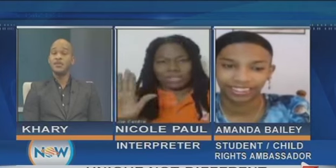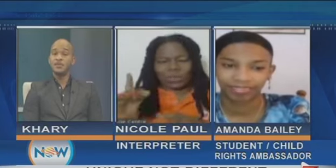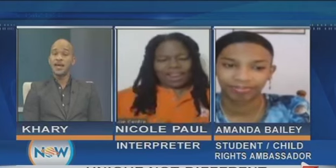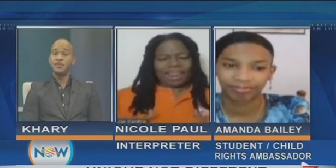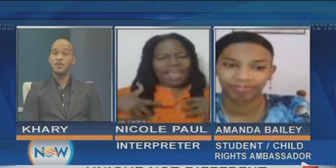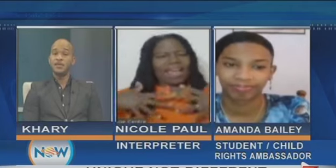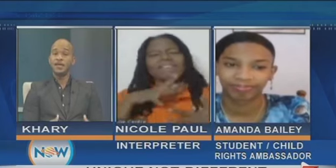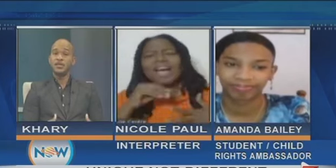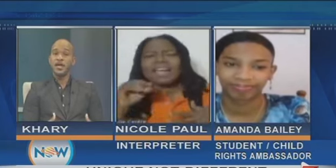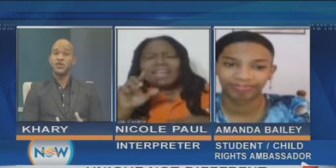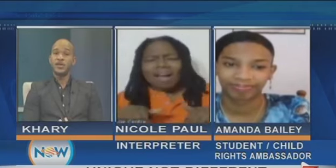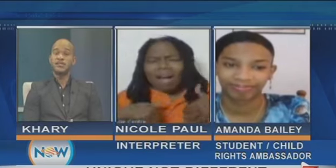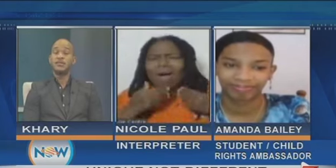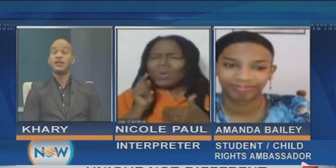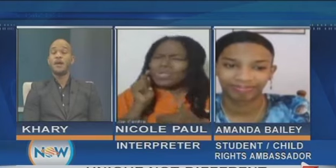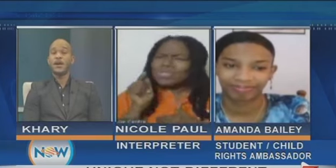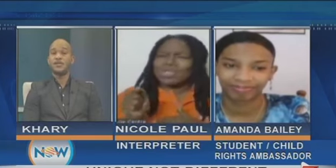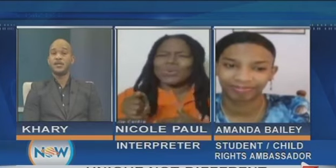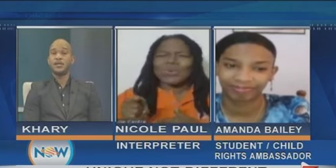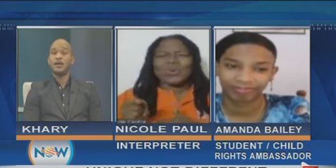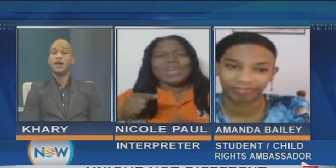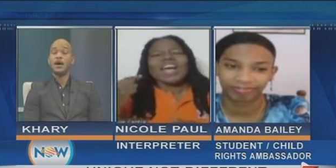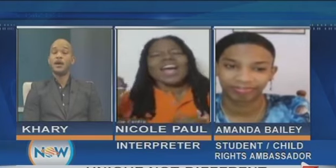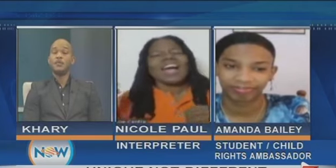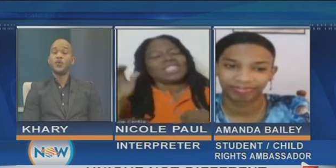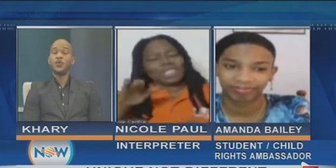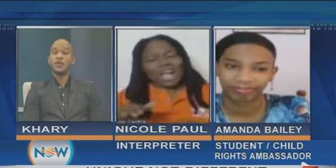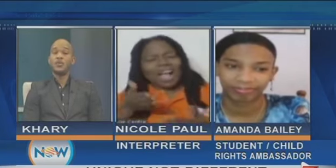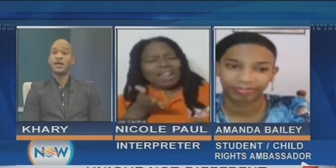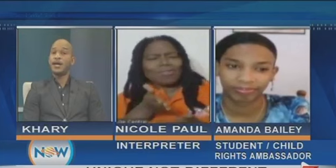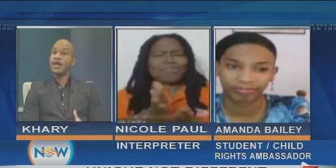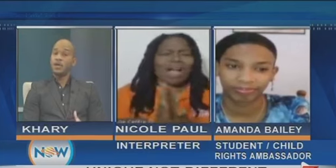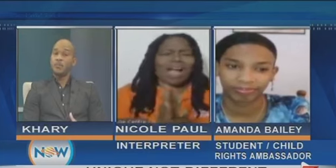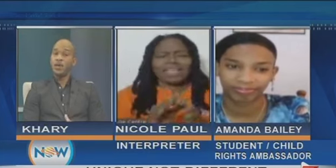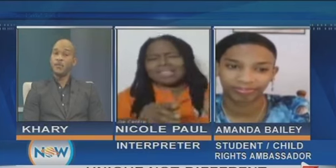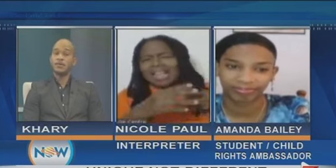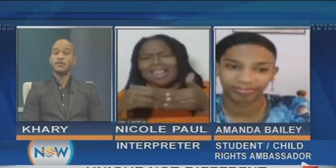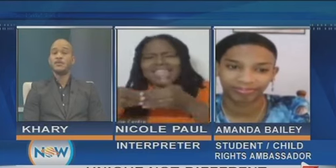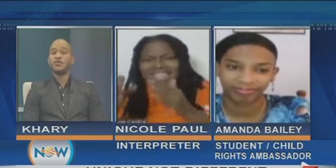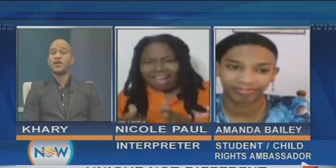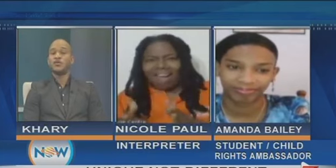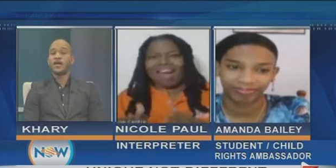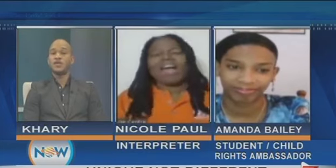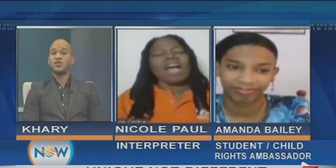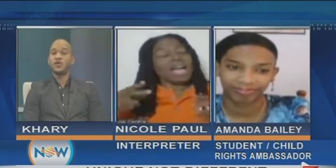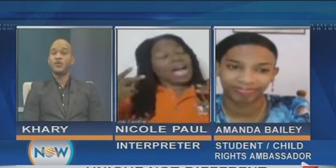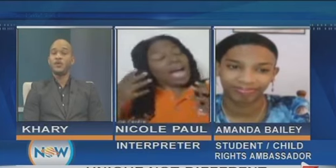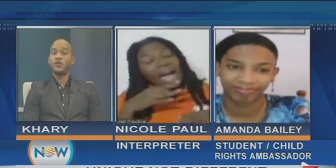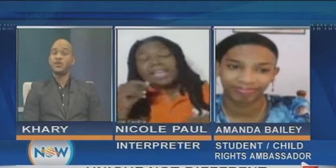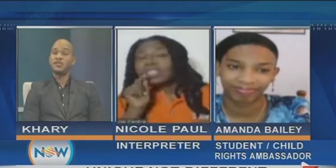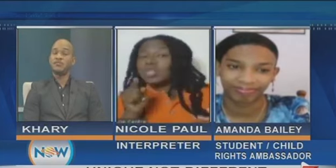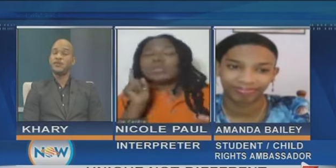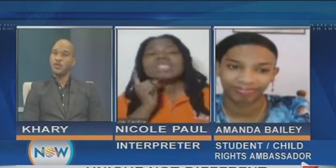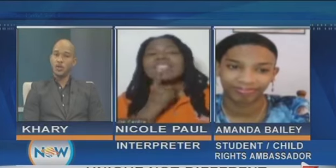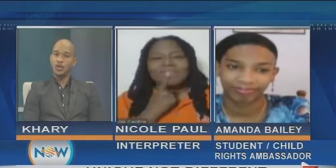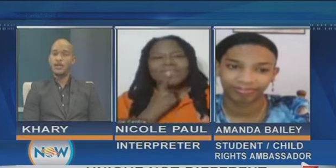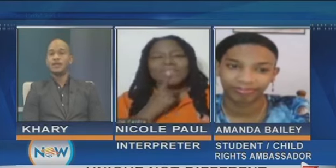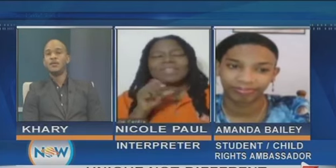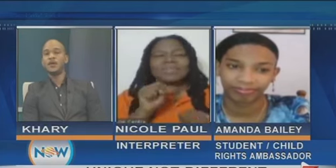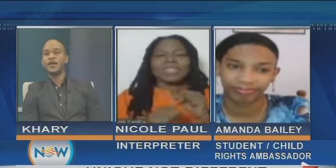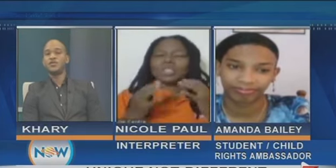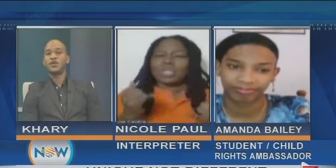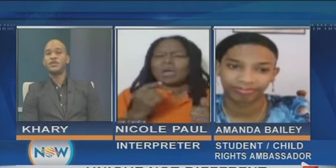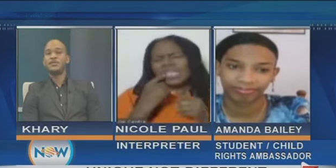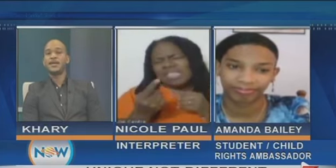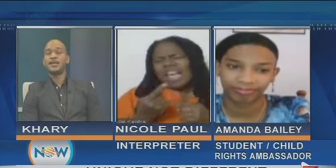in this time and being a child rights ambassador with hearing impairment. So my two guests will be with us very shortly,